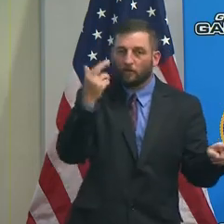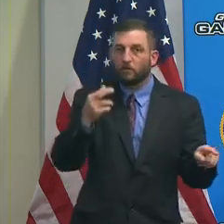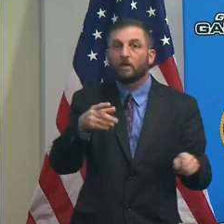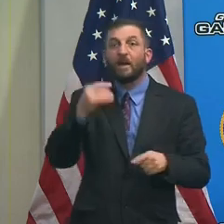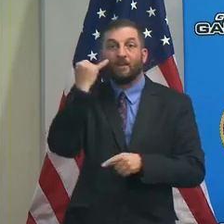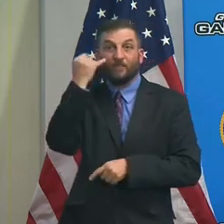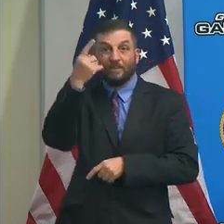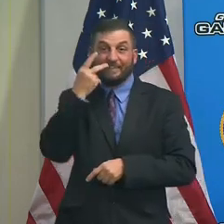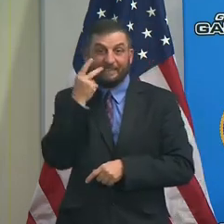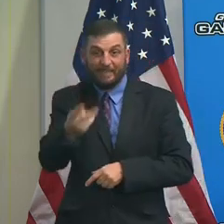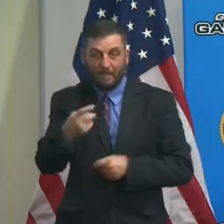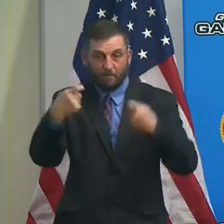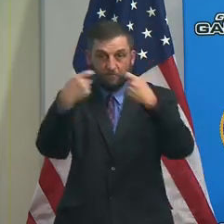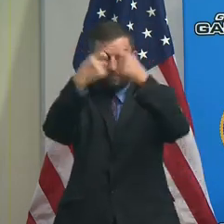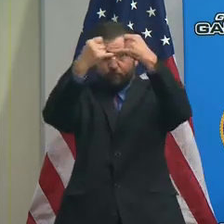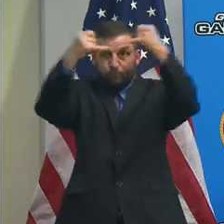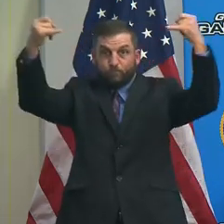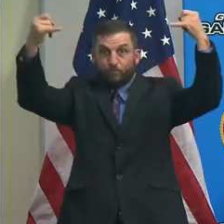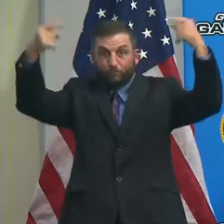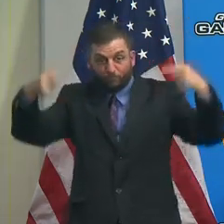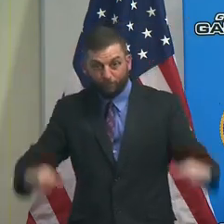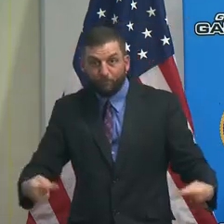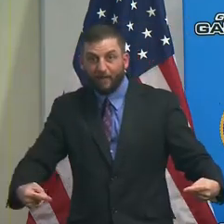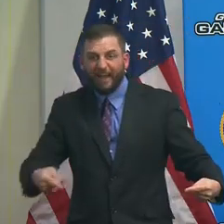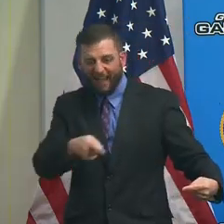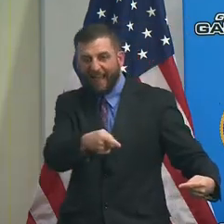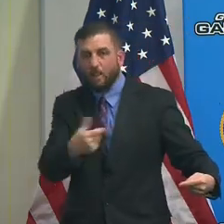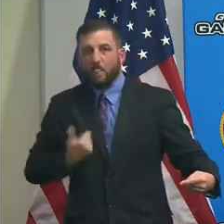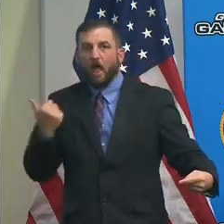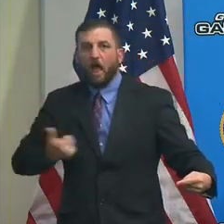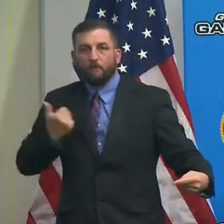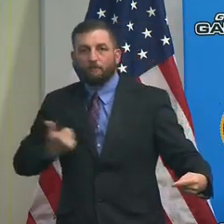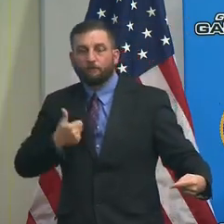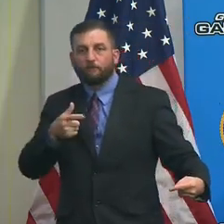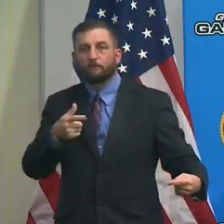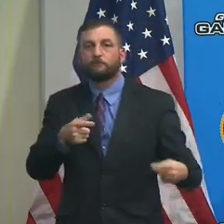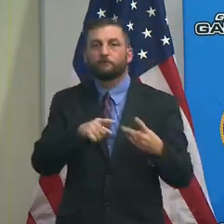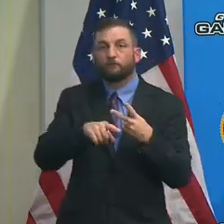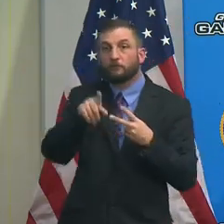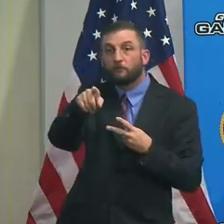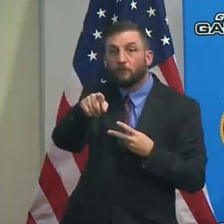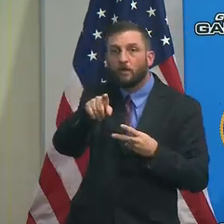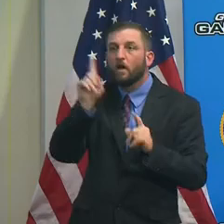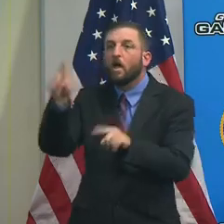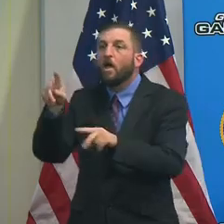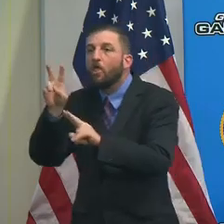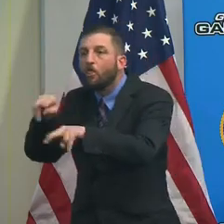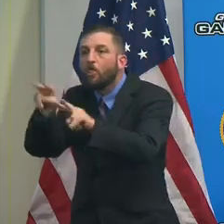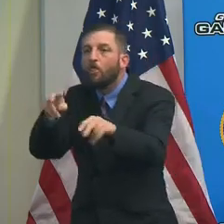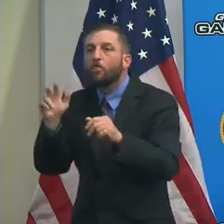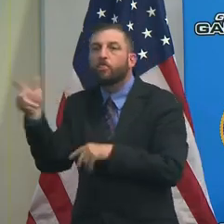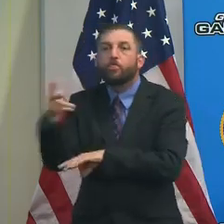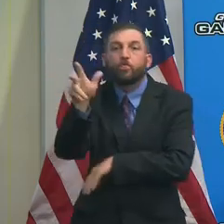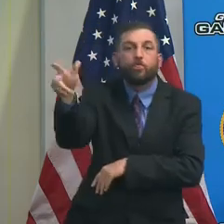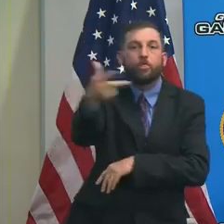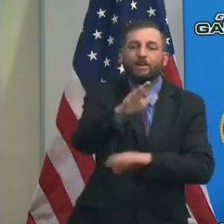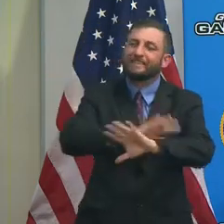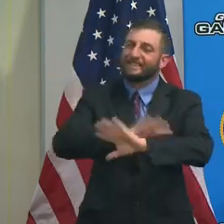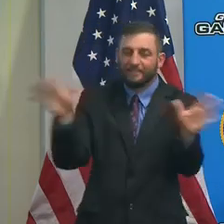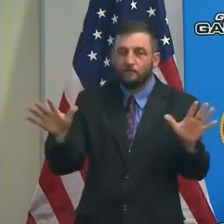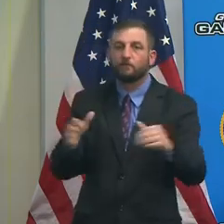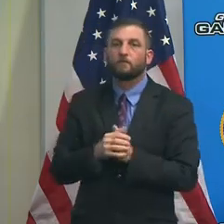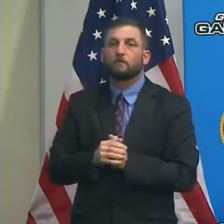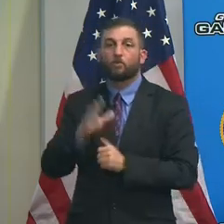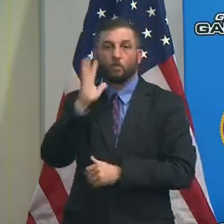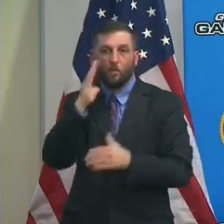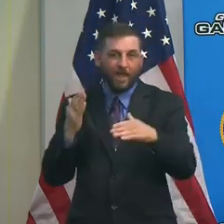it's live. Don't go out sightseeing. You're going to interrupt first responders and